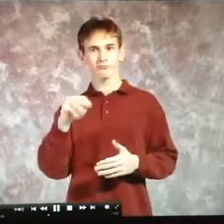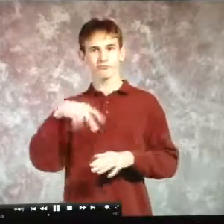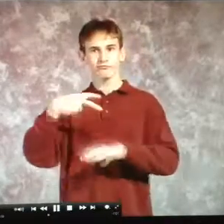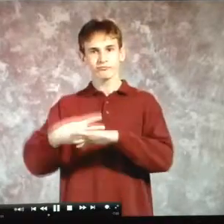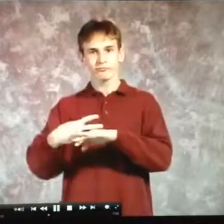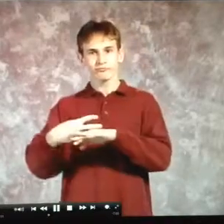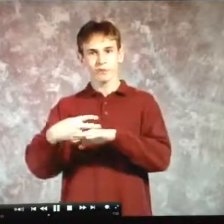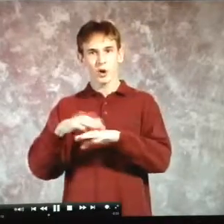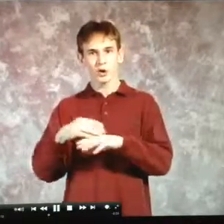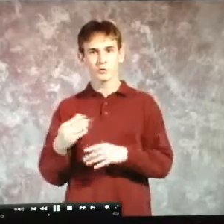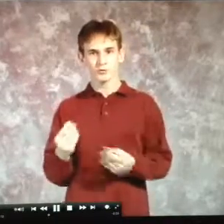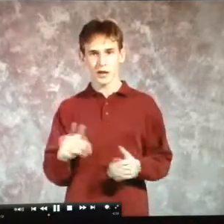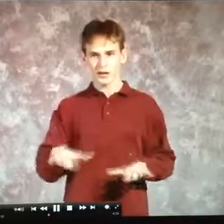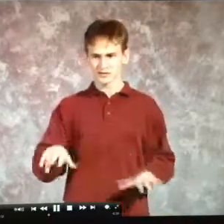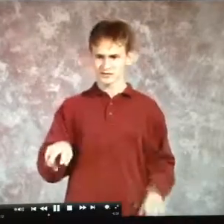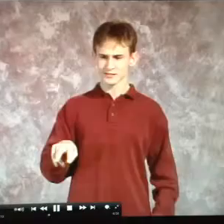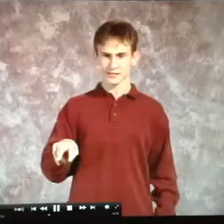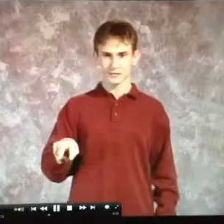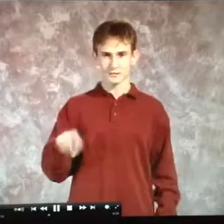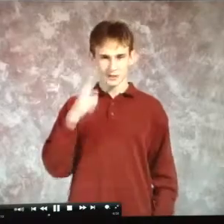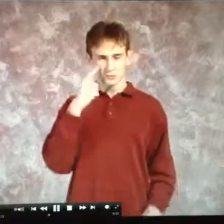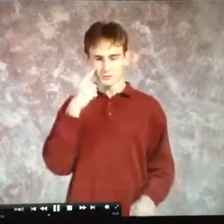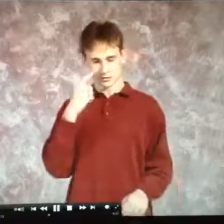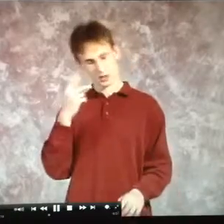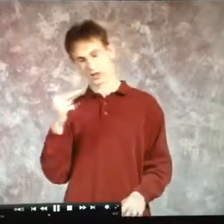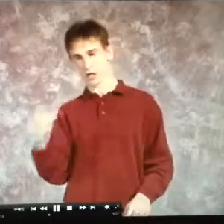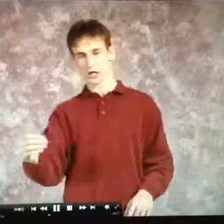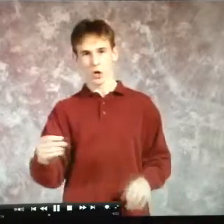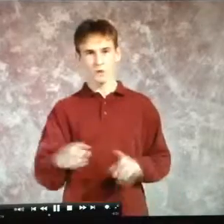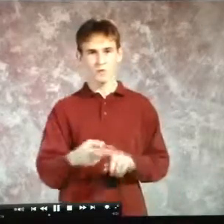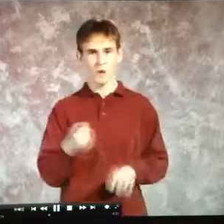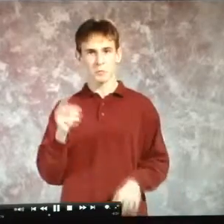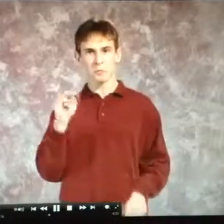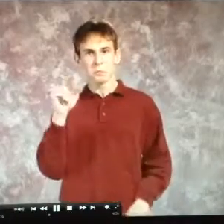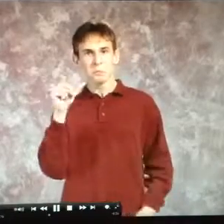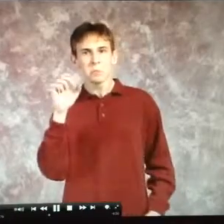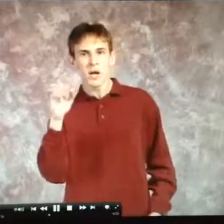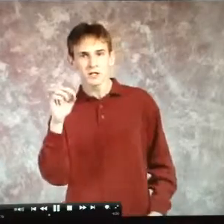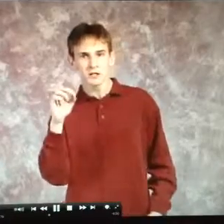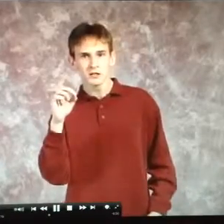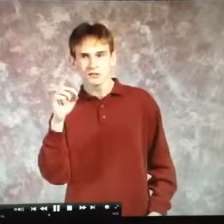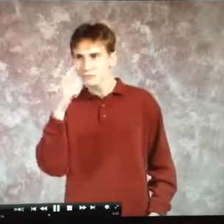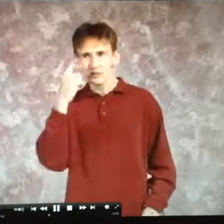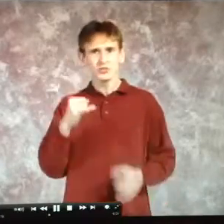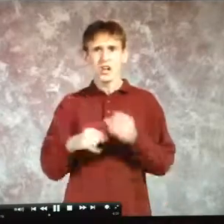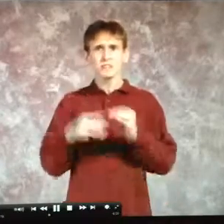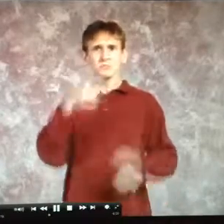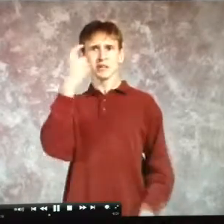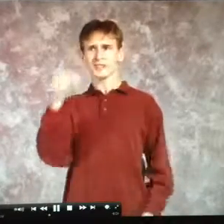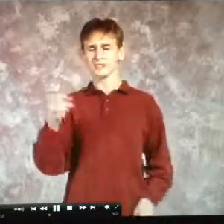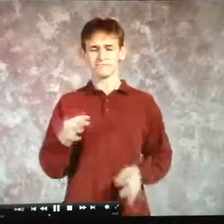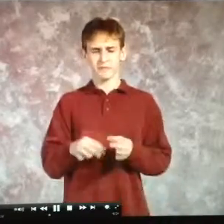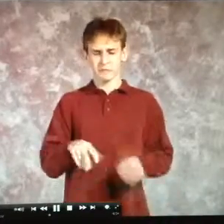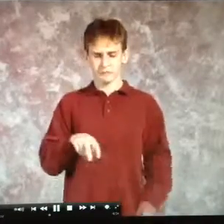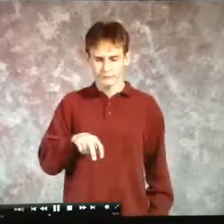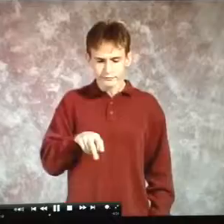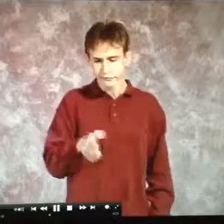neighbor, and he said he had found someone on the ground, and he had just passed out in the mud.